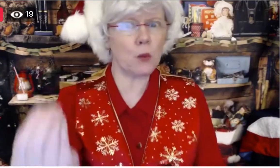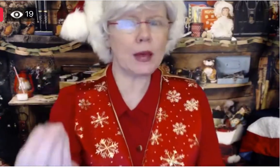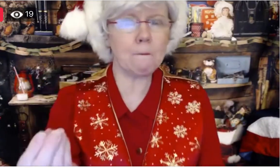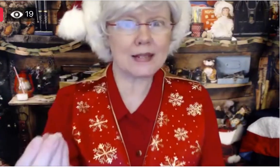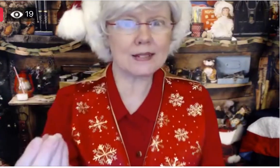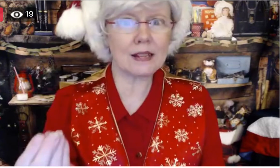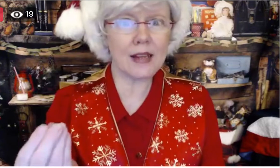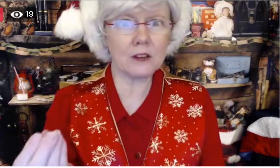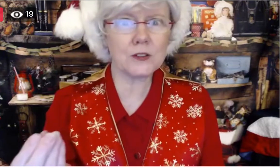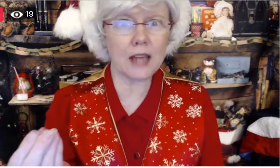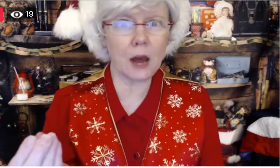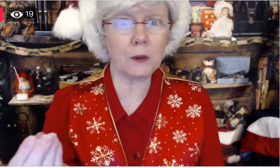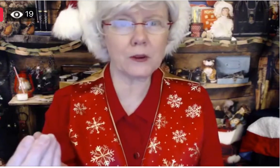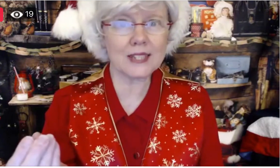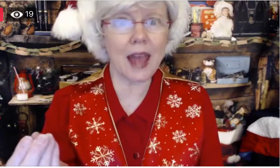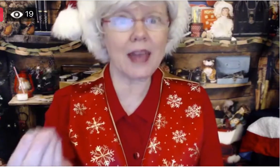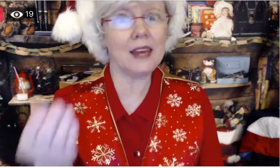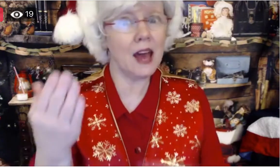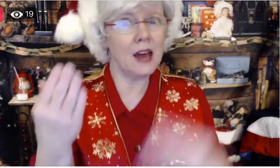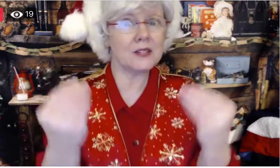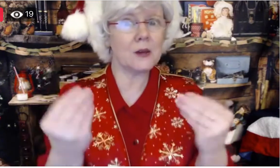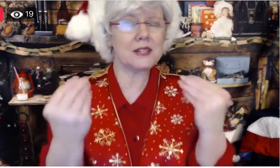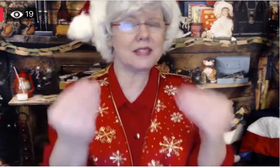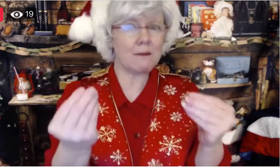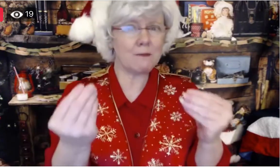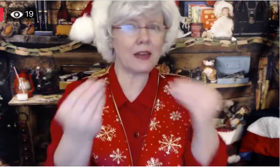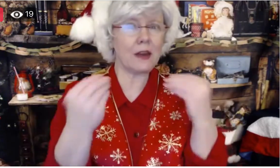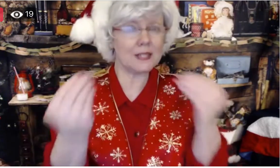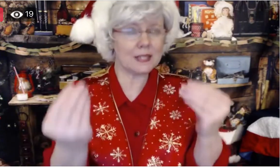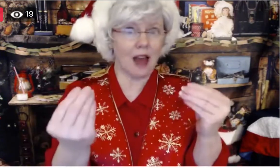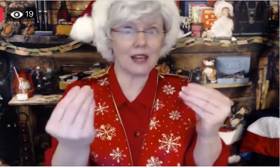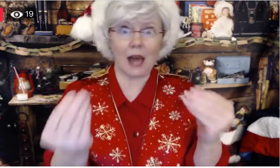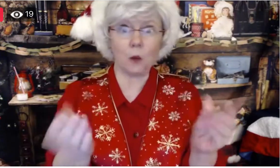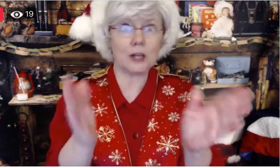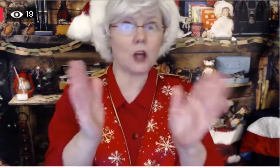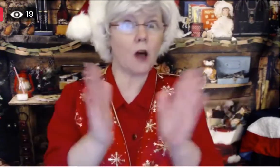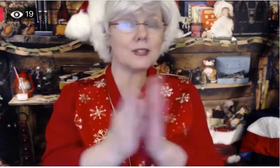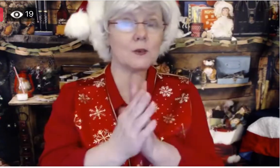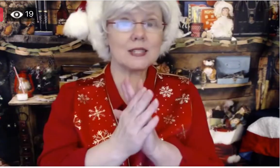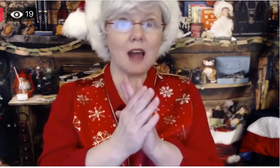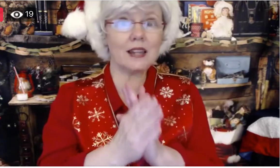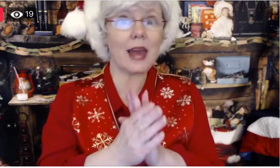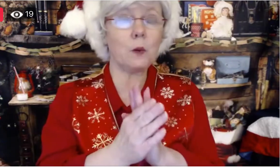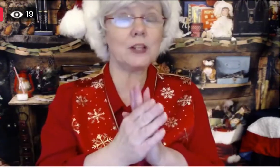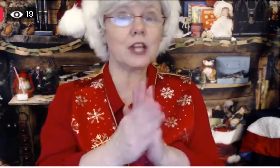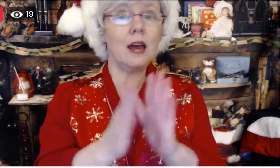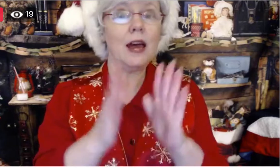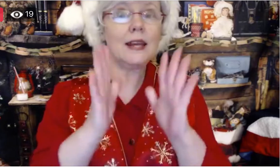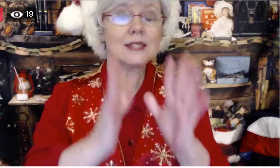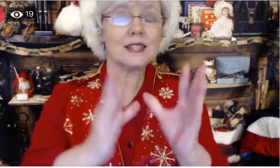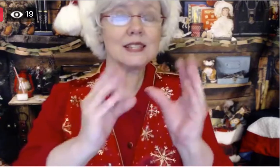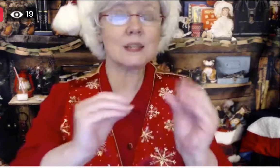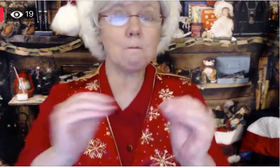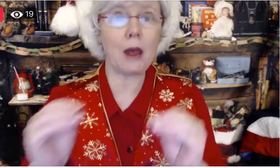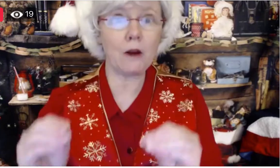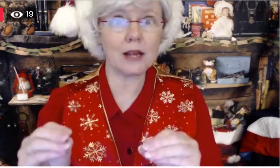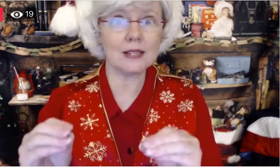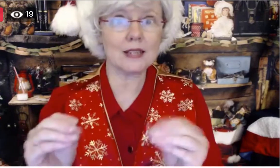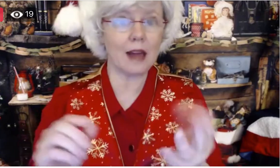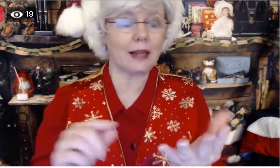can basically understand what they're saying. So the same thing with sign language. Also, sign language this is American Sign